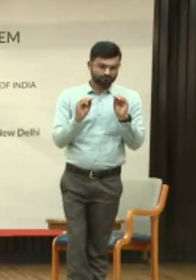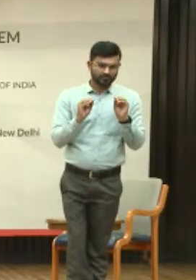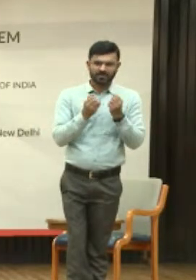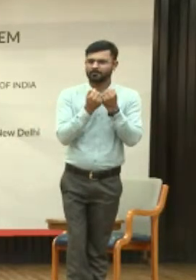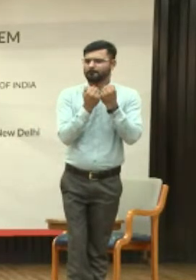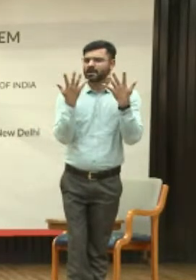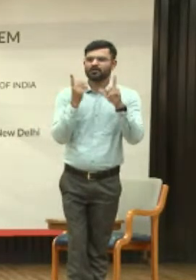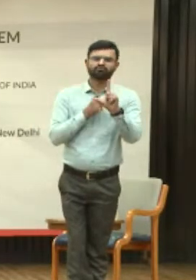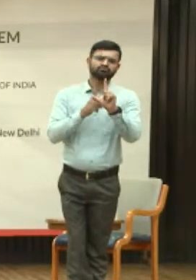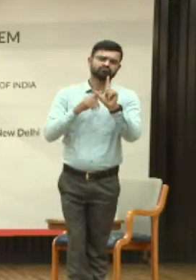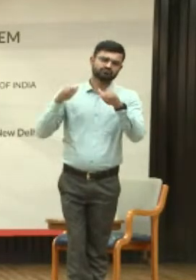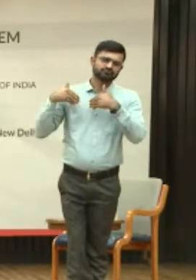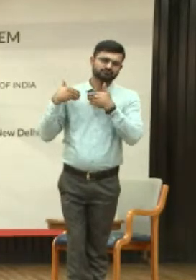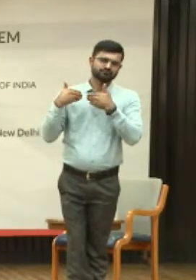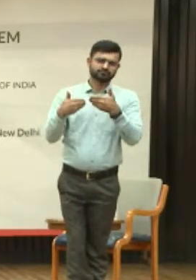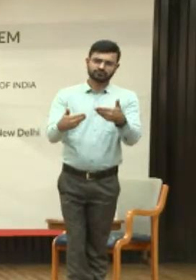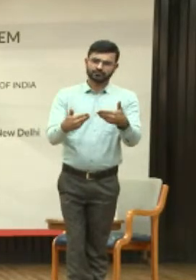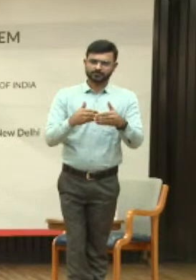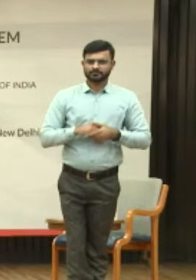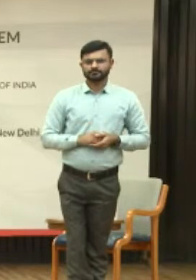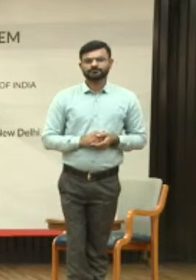Many, many years ago,